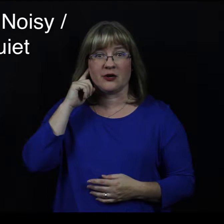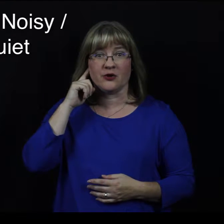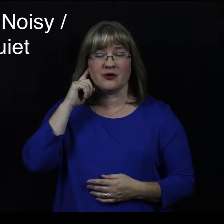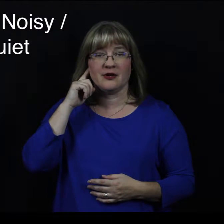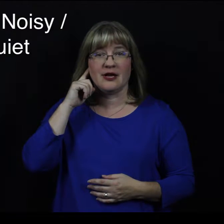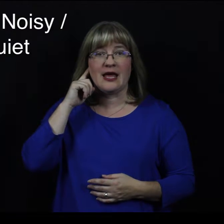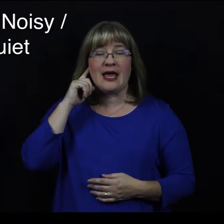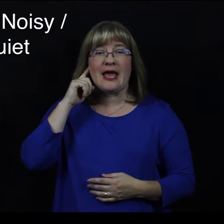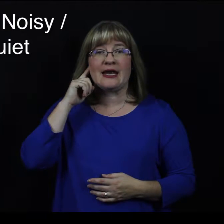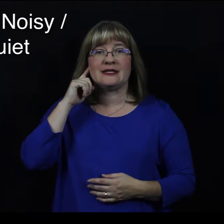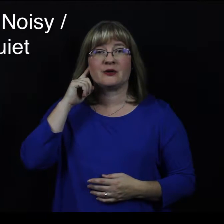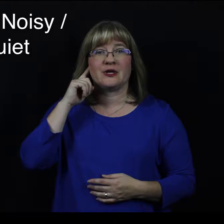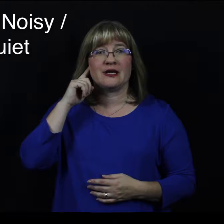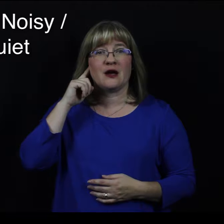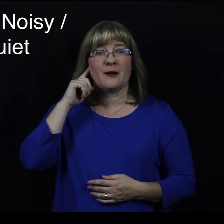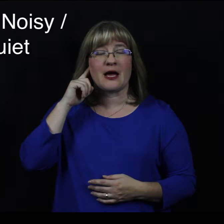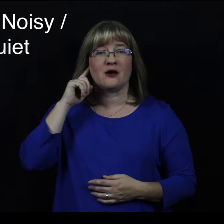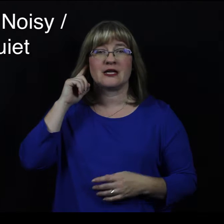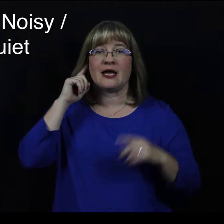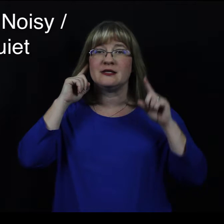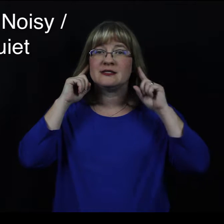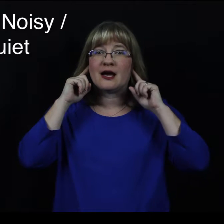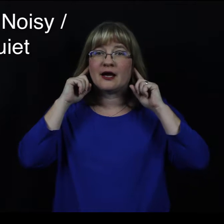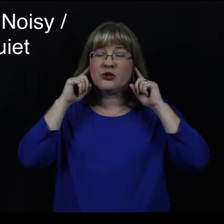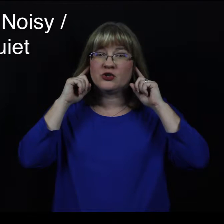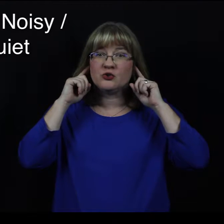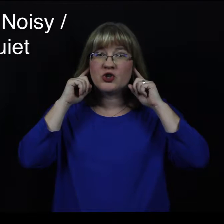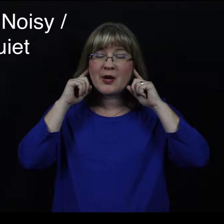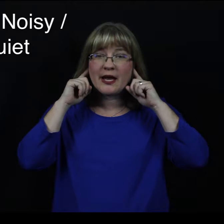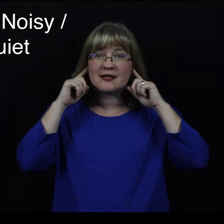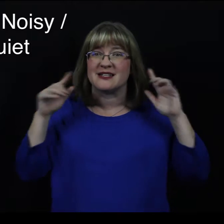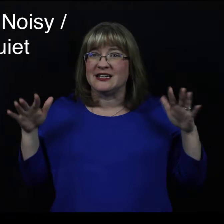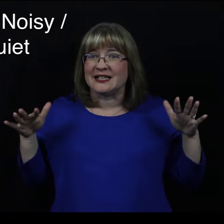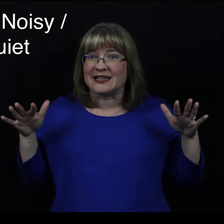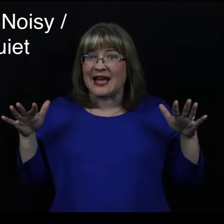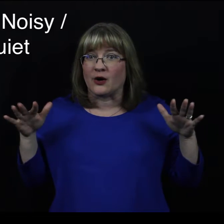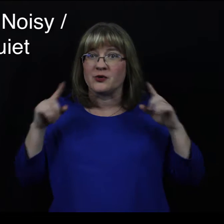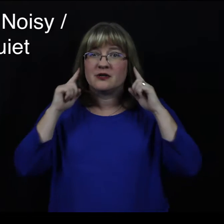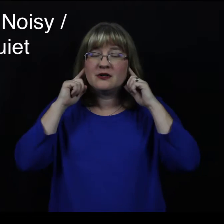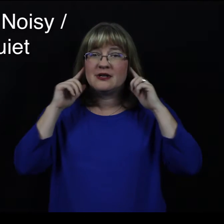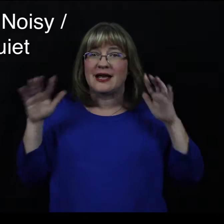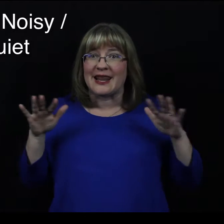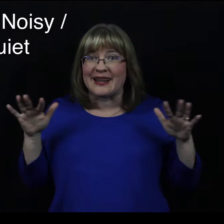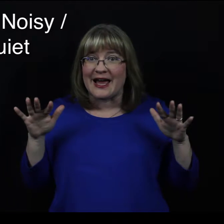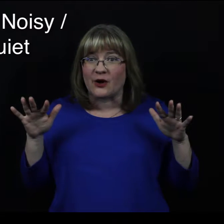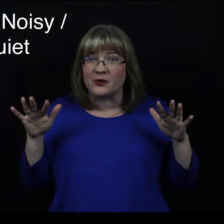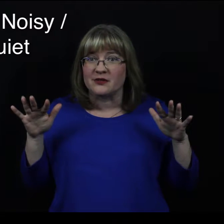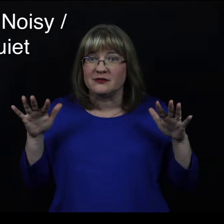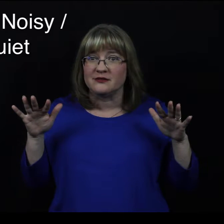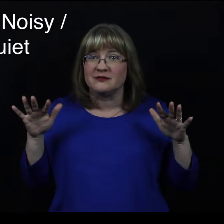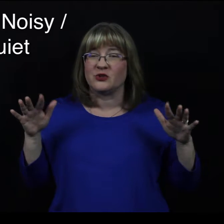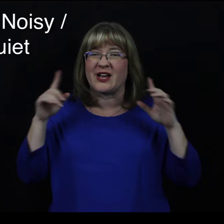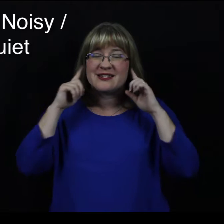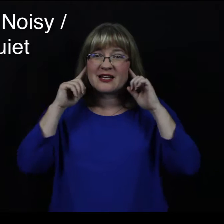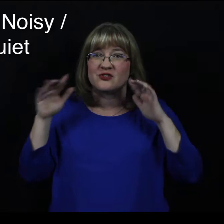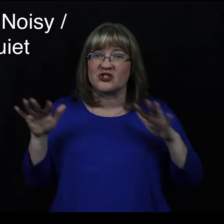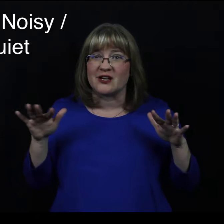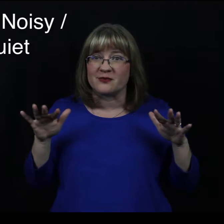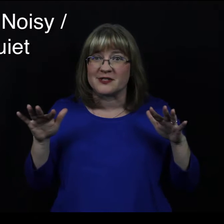ear, and it's going to come out and sign. You can do two hands, loud, loud. Your hands kind of shake from side